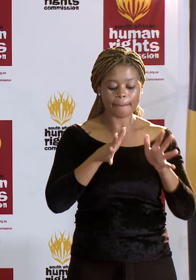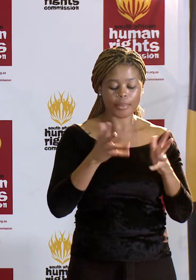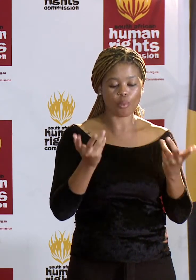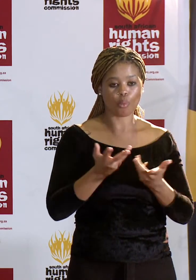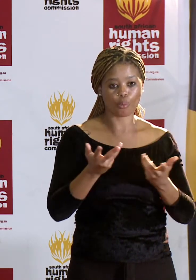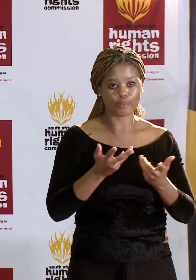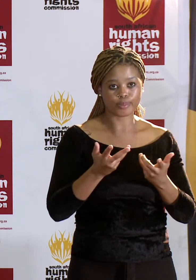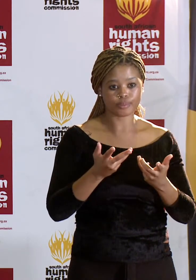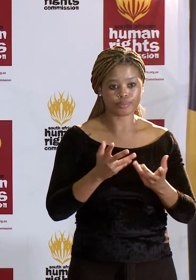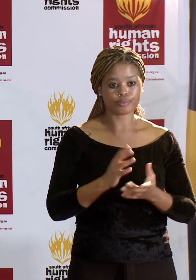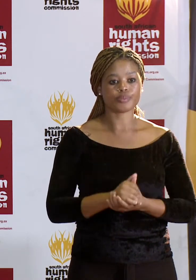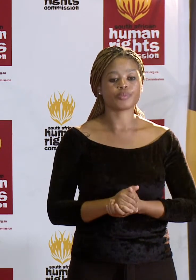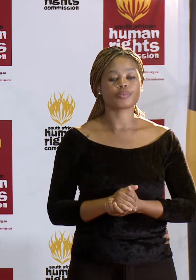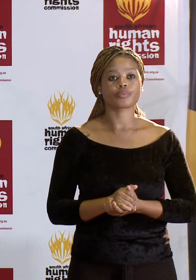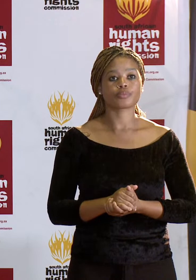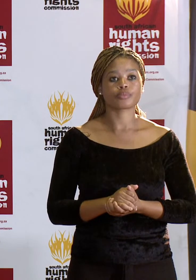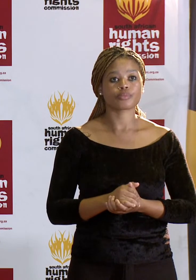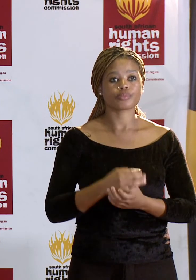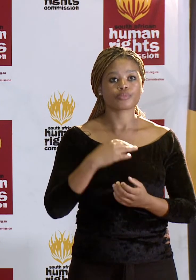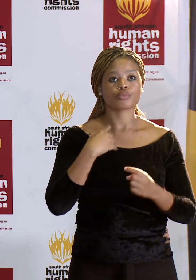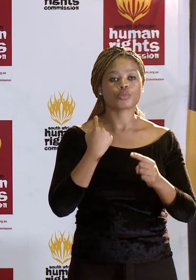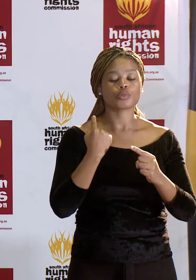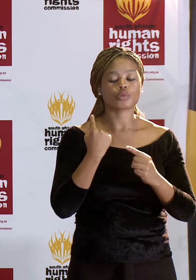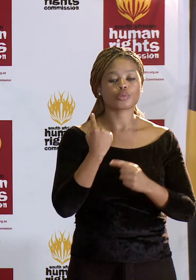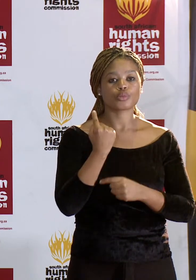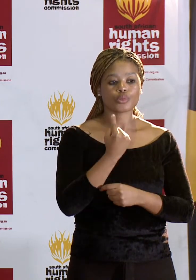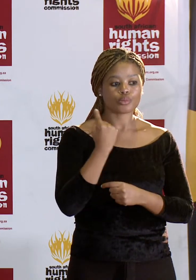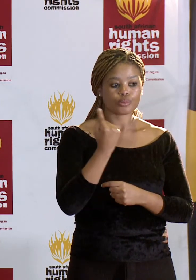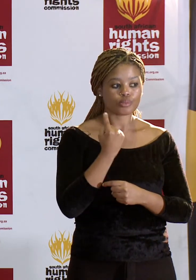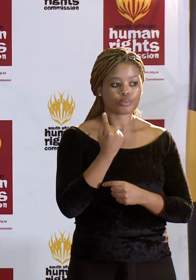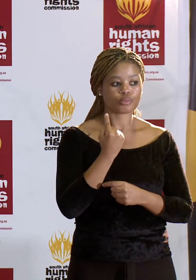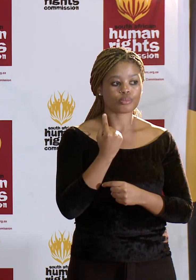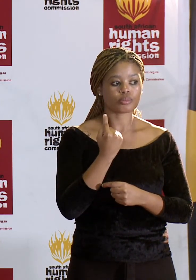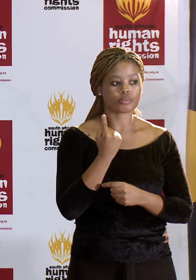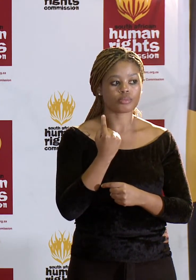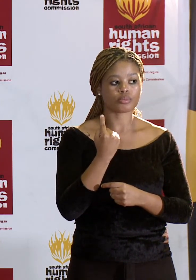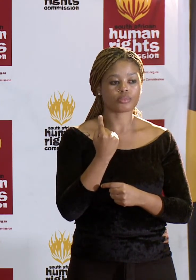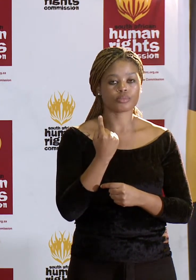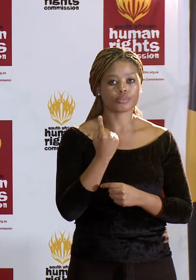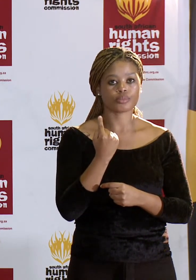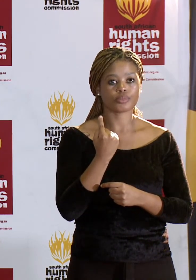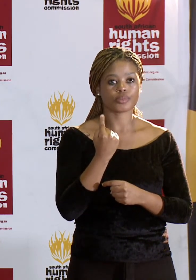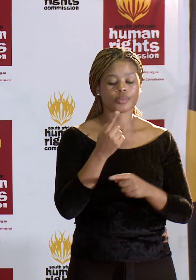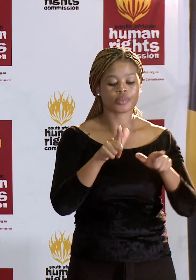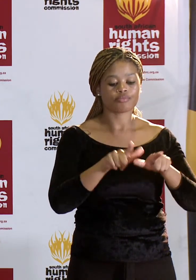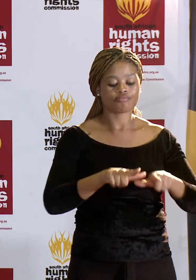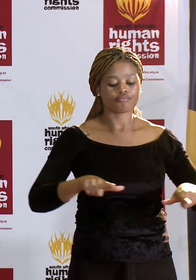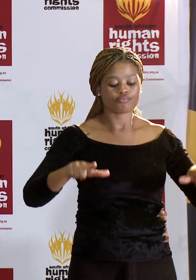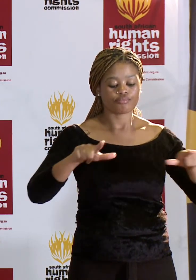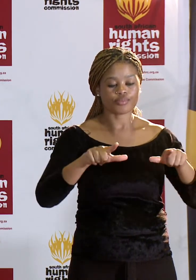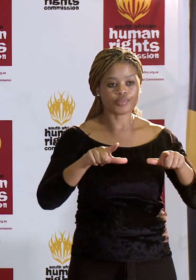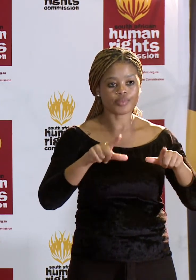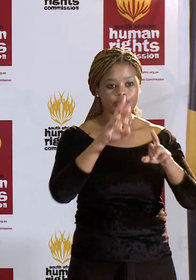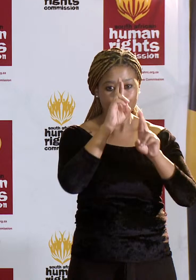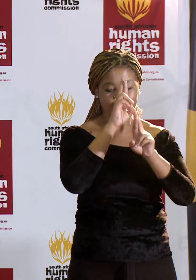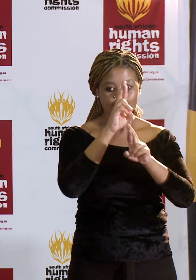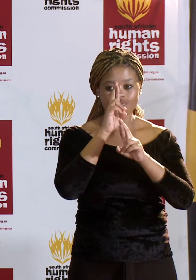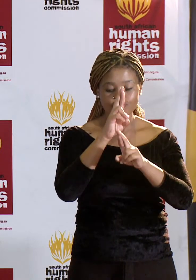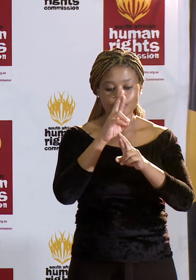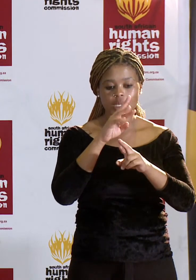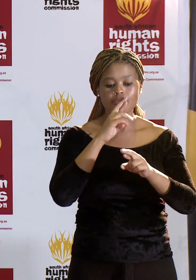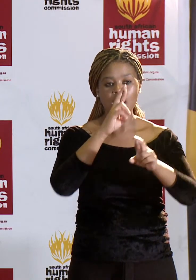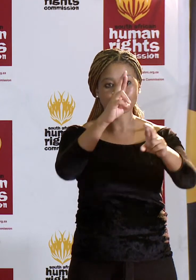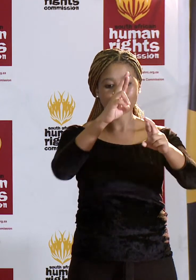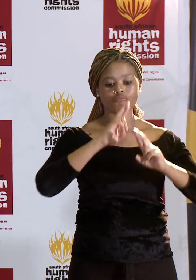begins. And it is only with the level of respect for each other and each